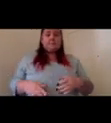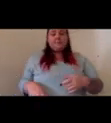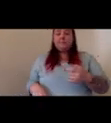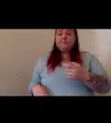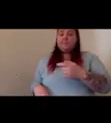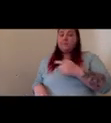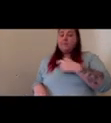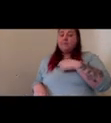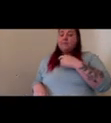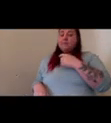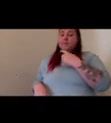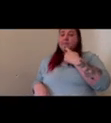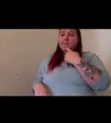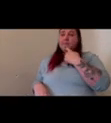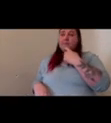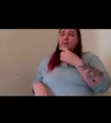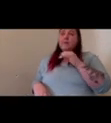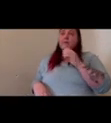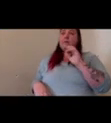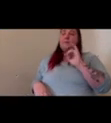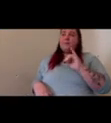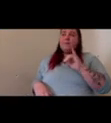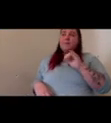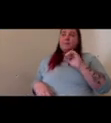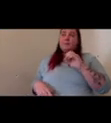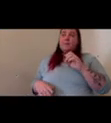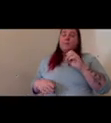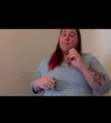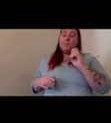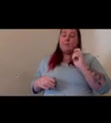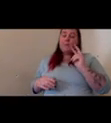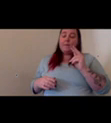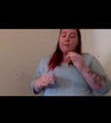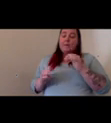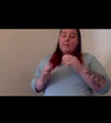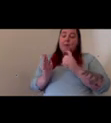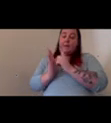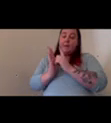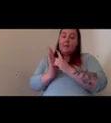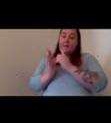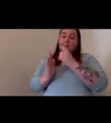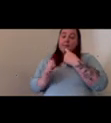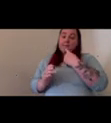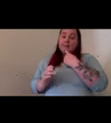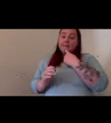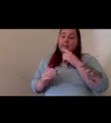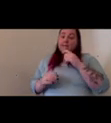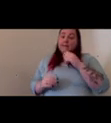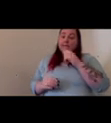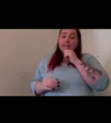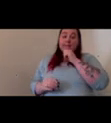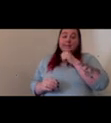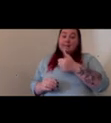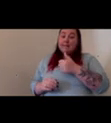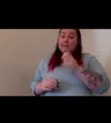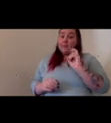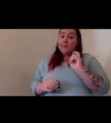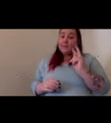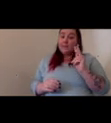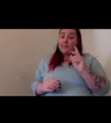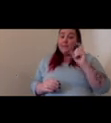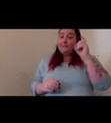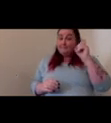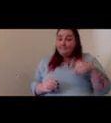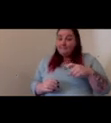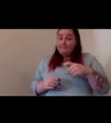an interpreter. And I told him, oh, I see. Okay, well, that's, the law says